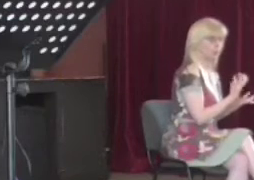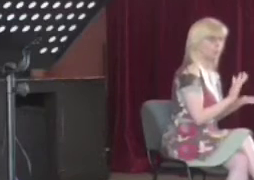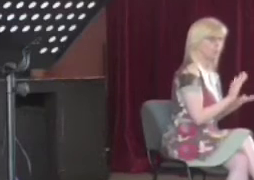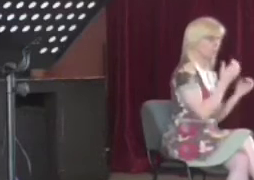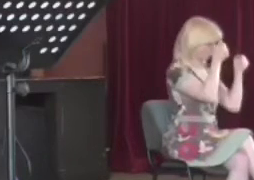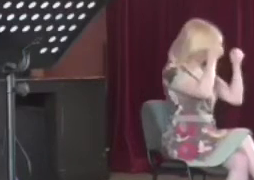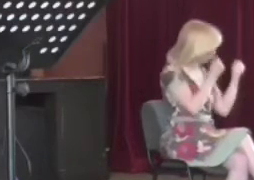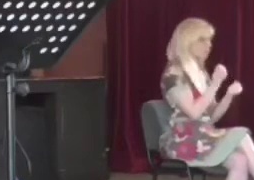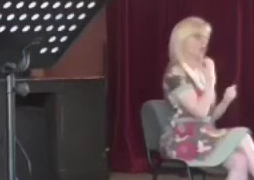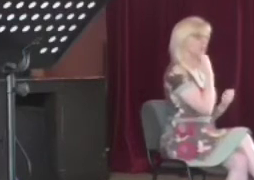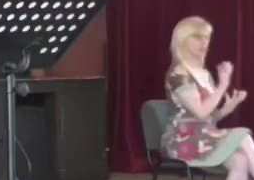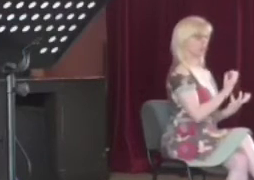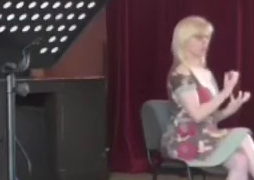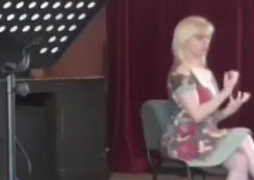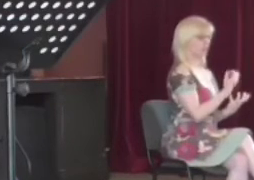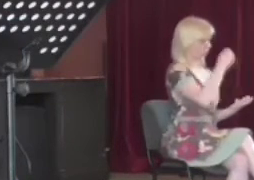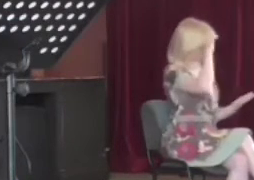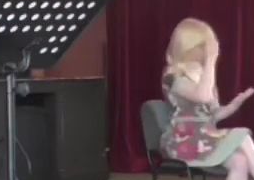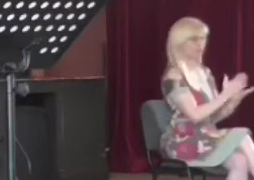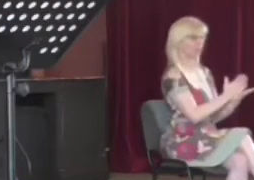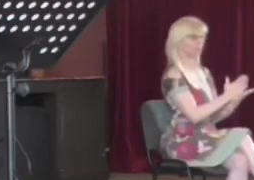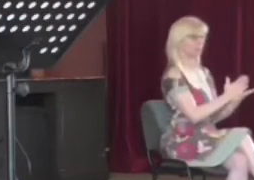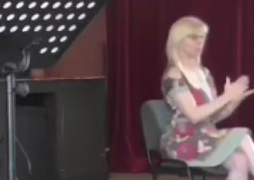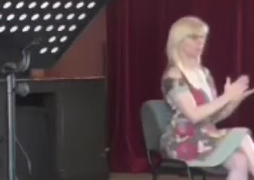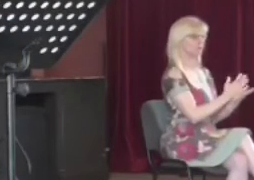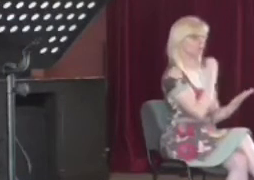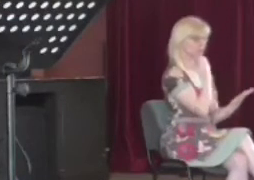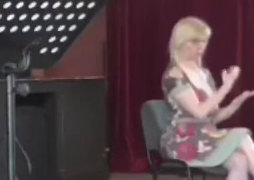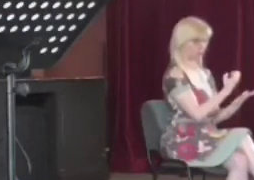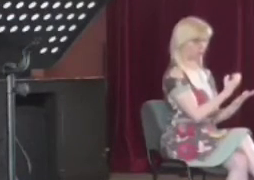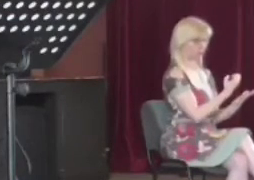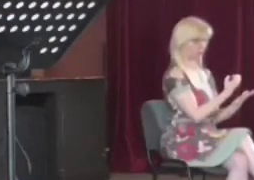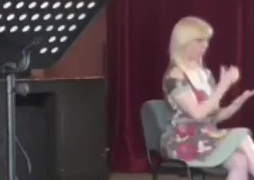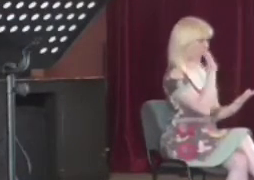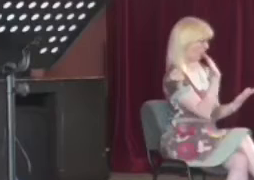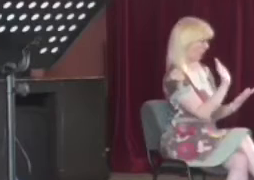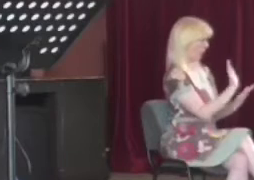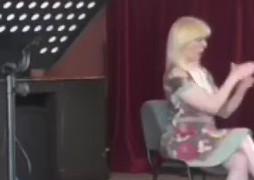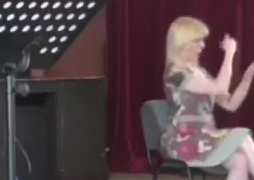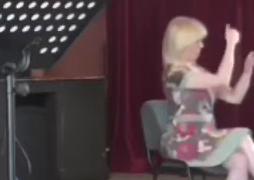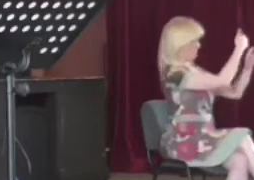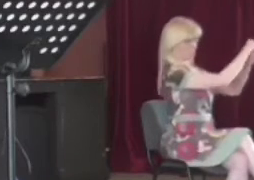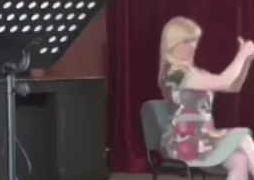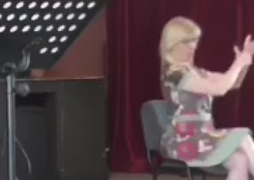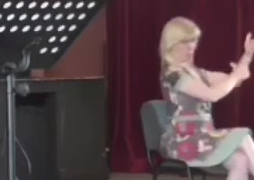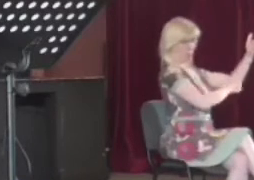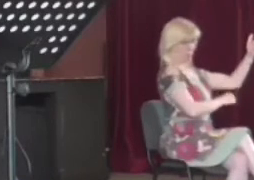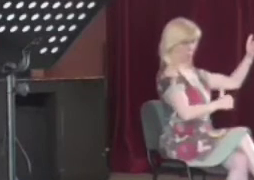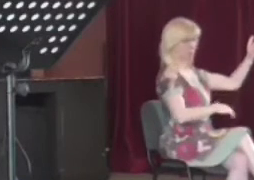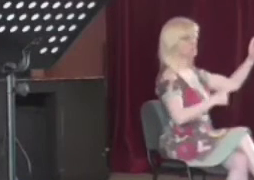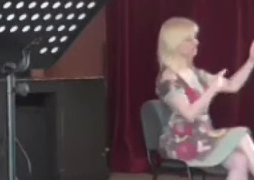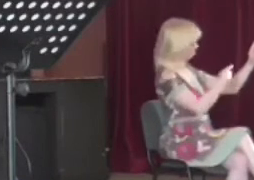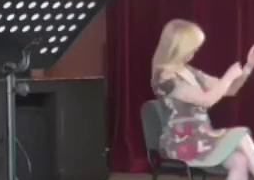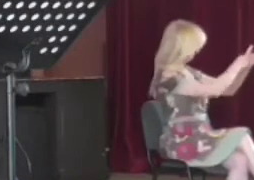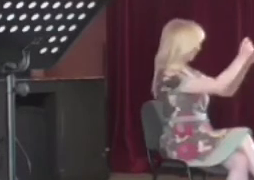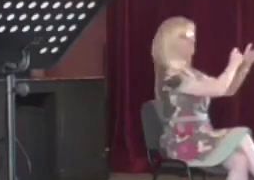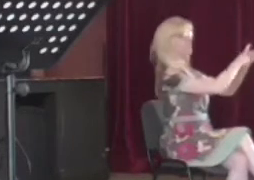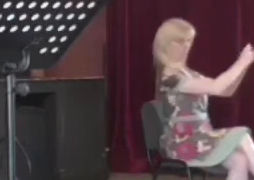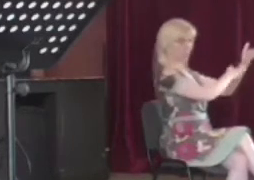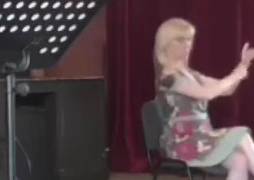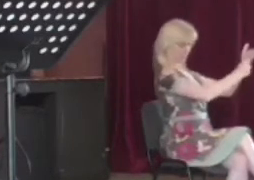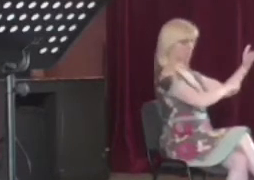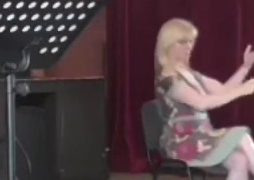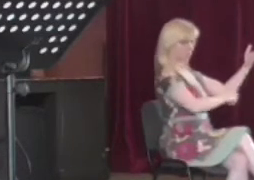around preaching the gospel, starting churches, checking on them. He was, you know, got himself in all sorts of bother.